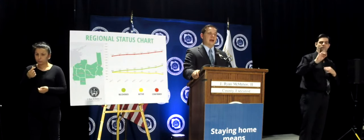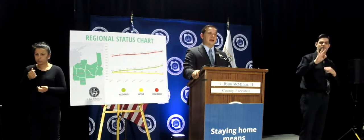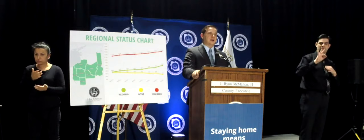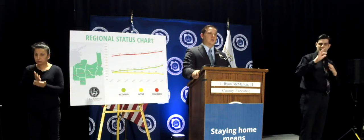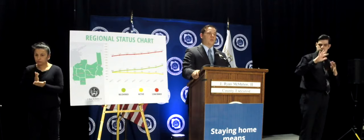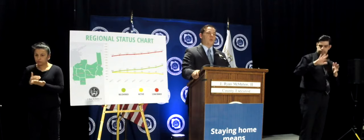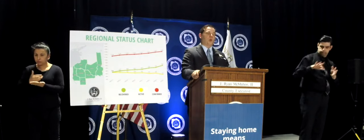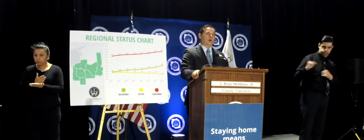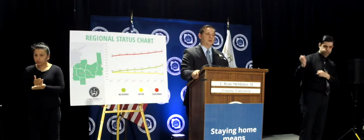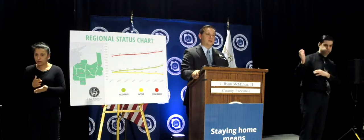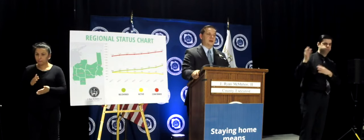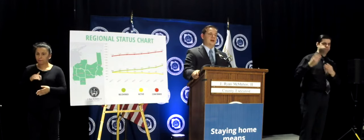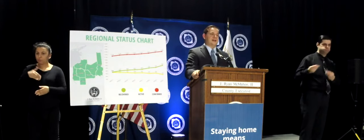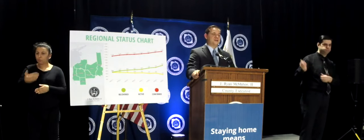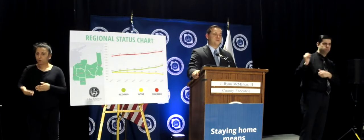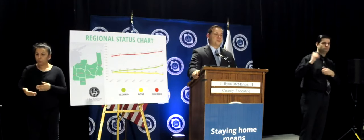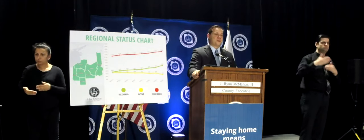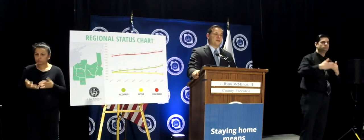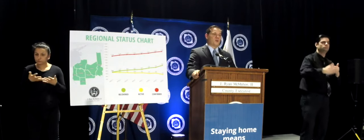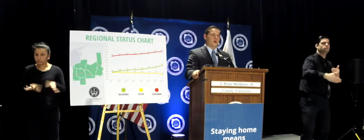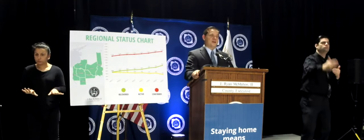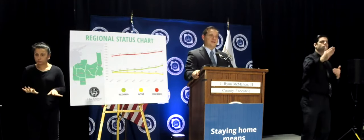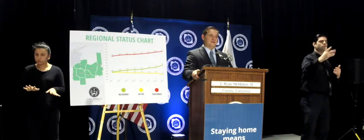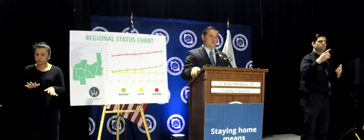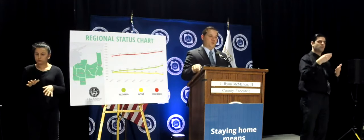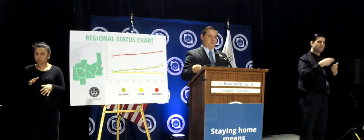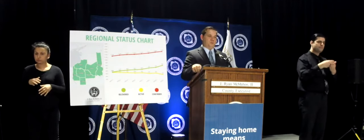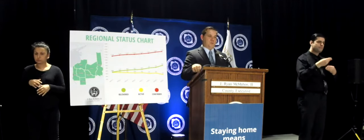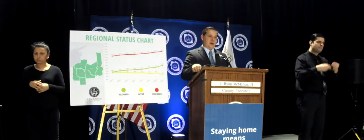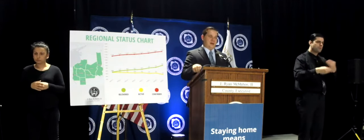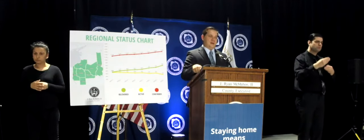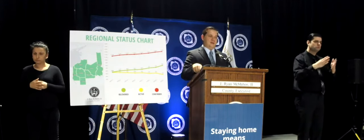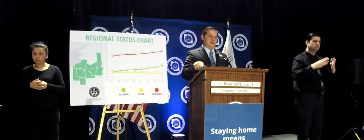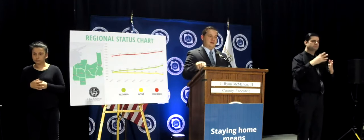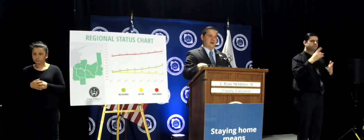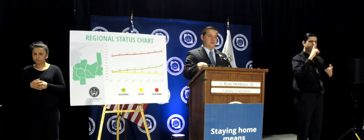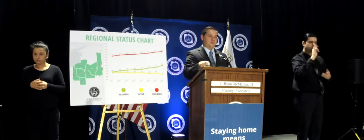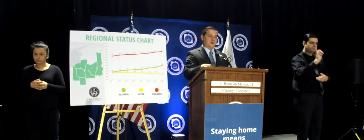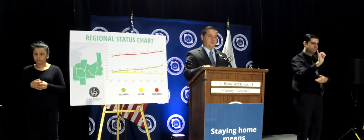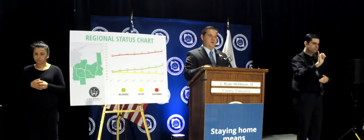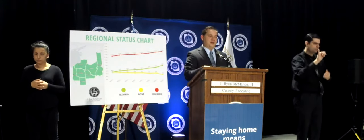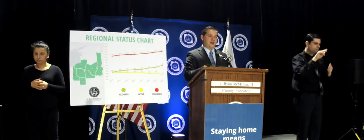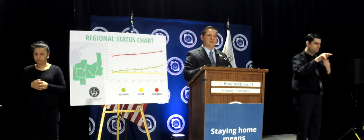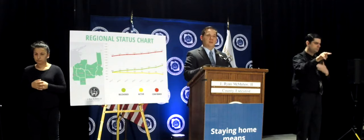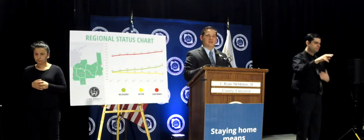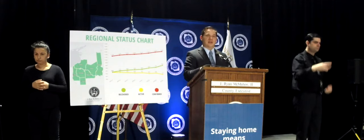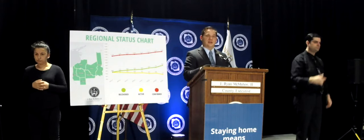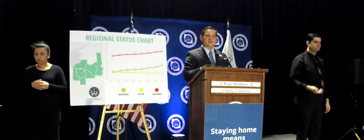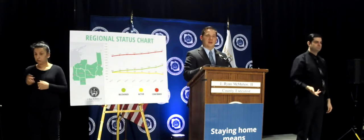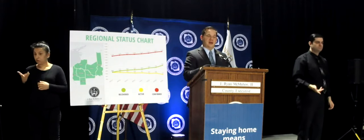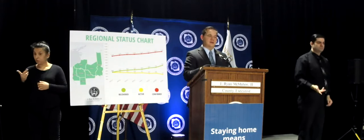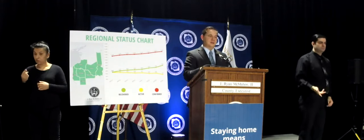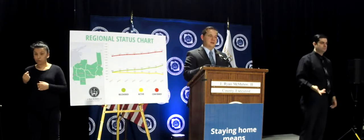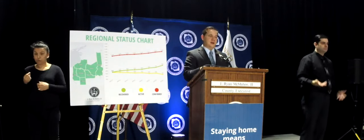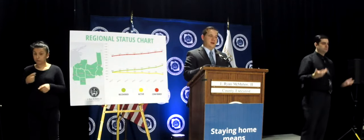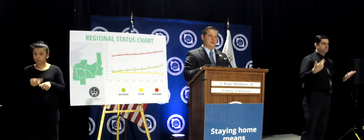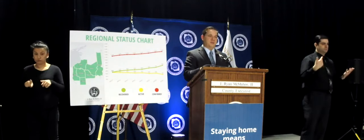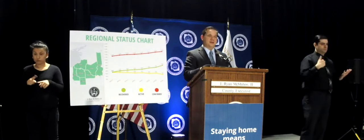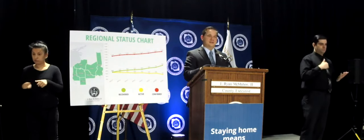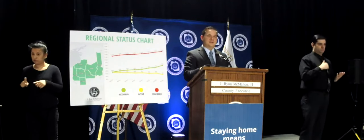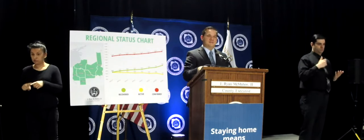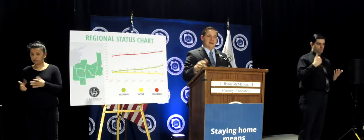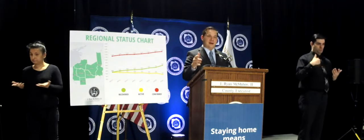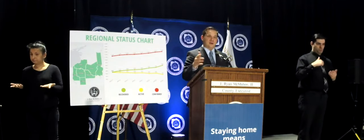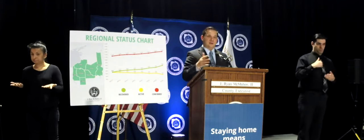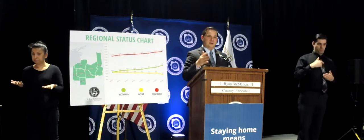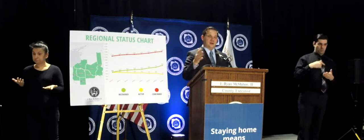I've not gotten a report on what we're paying in our health department right now. Maybe I should ask for that, but